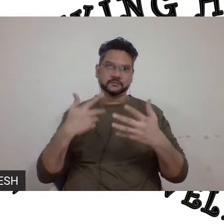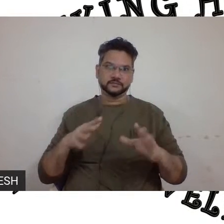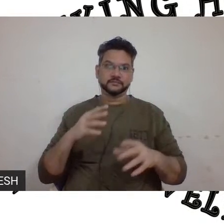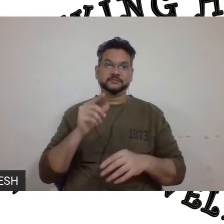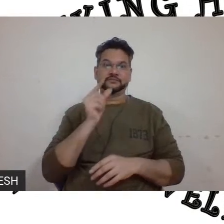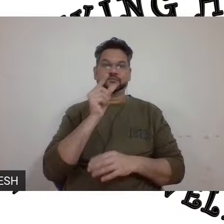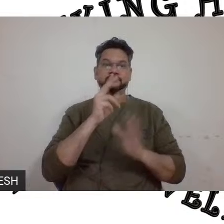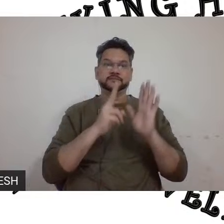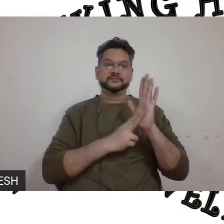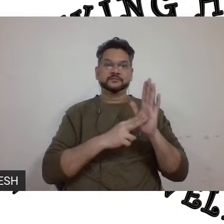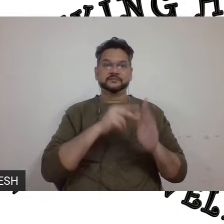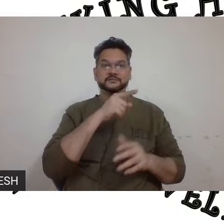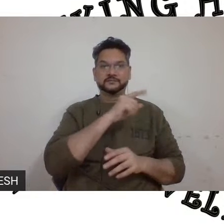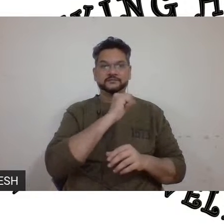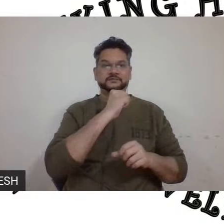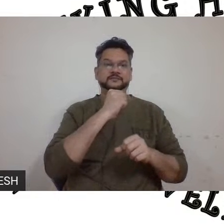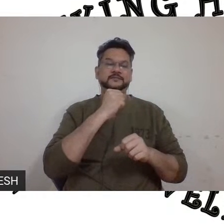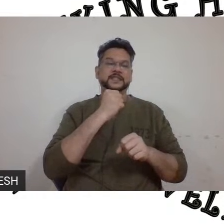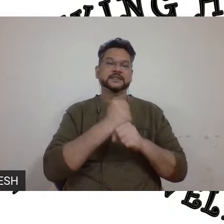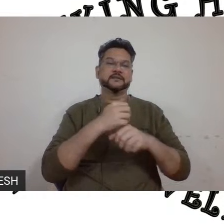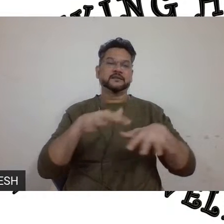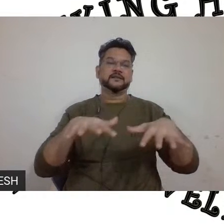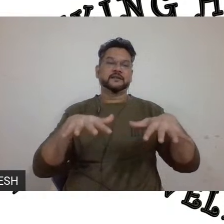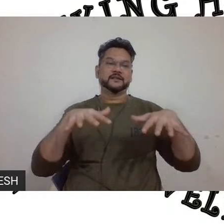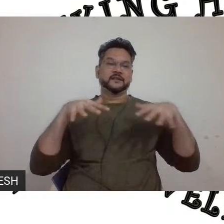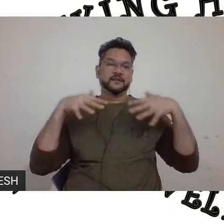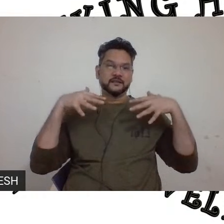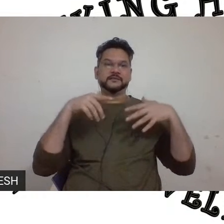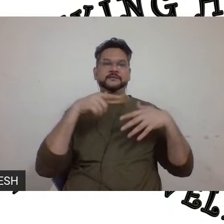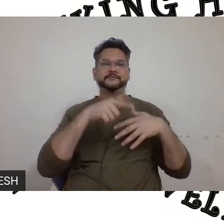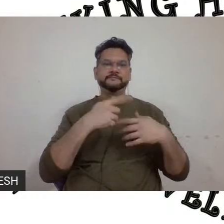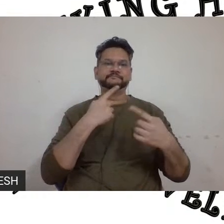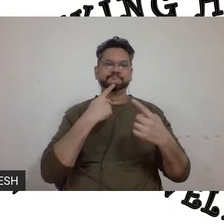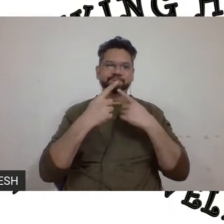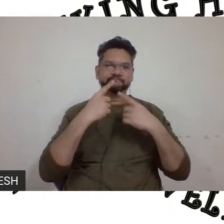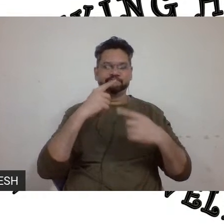the Resolution 47 by 3 to mark this day.